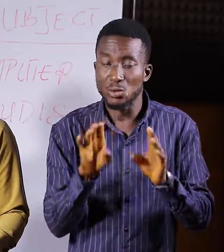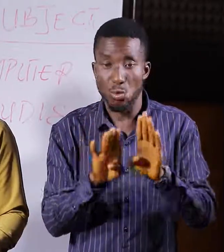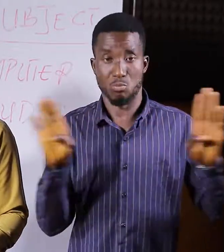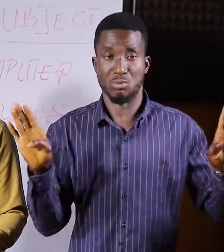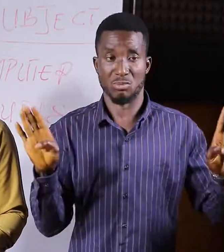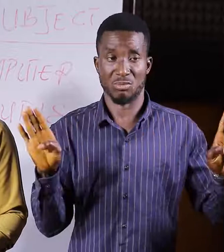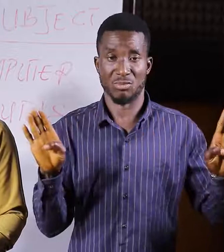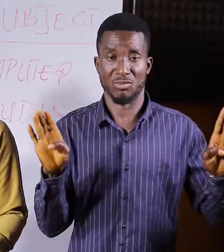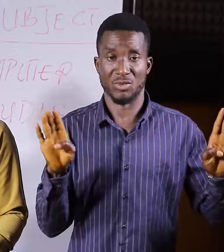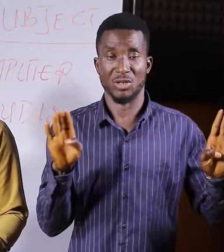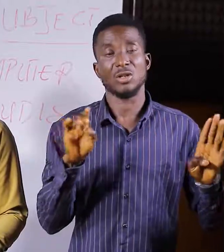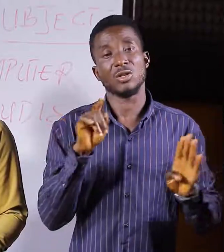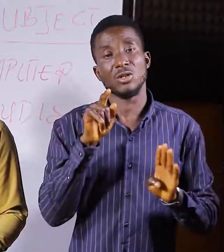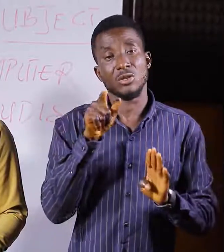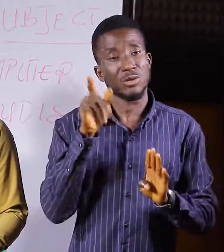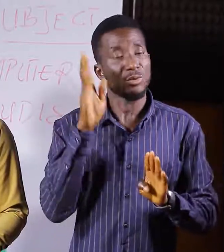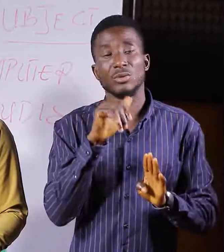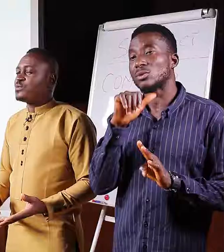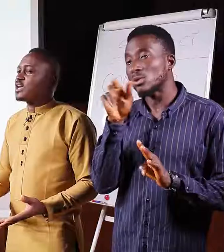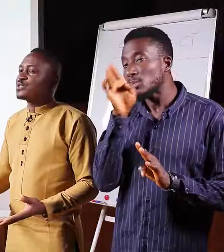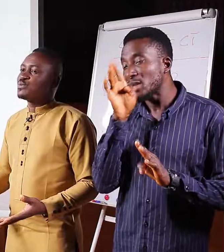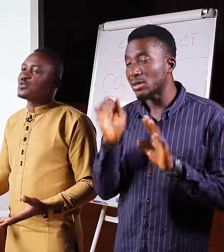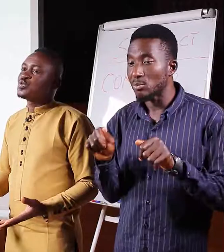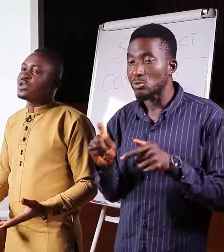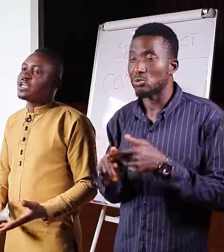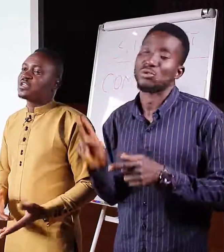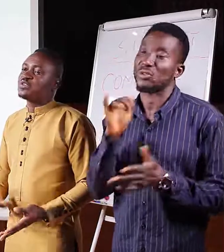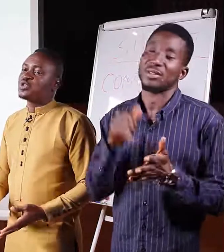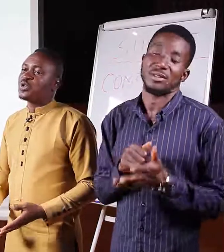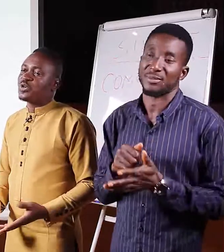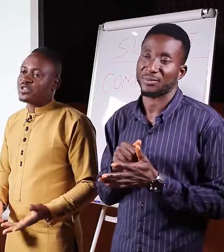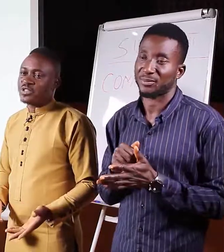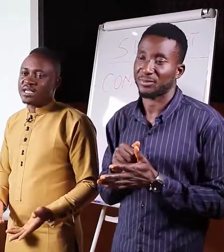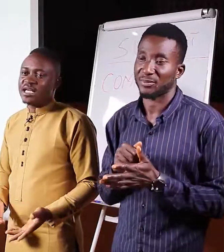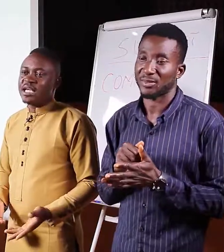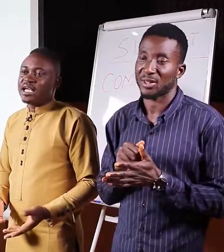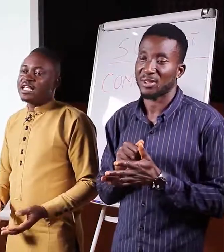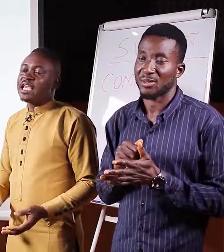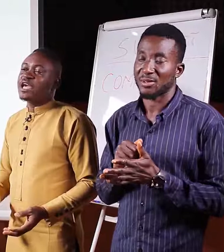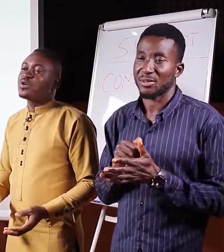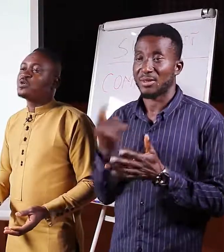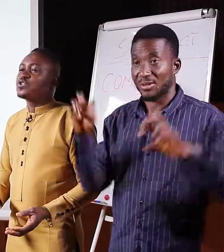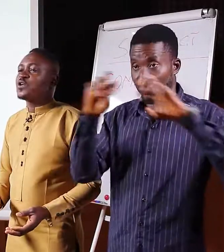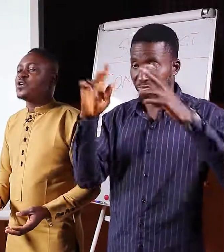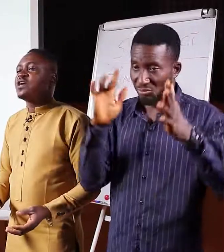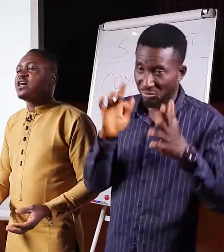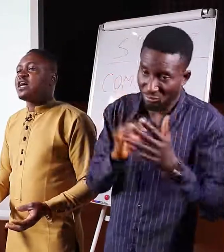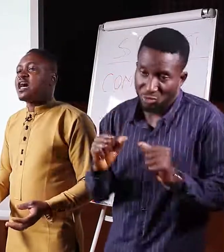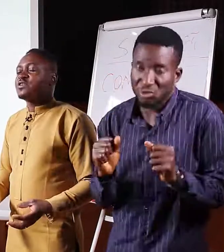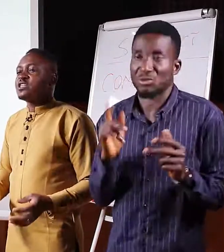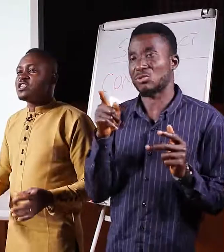naked, I'm very sure you would not be able to use it, and you'll be exposed to one electric shock or the other. The